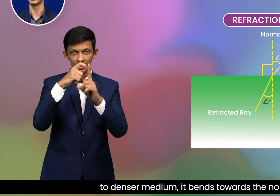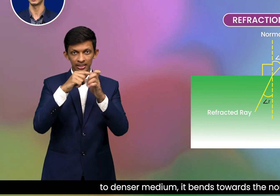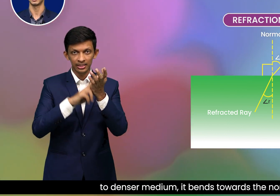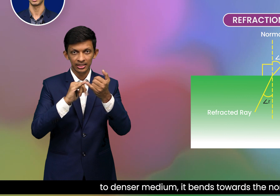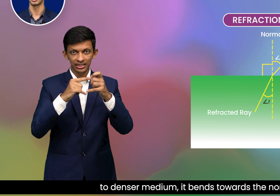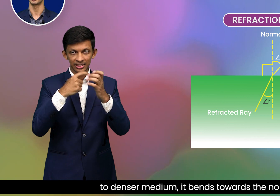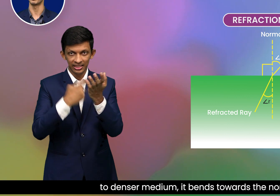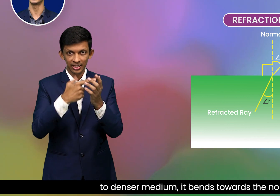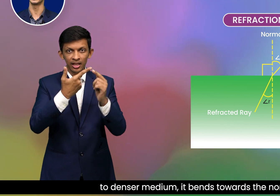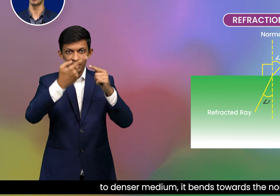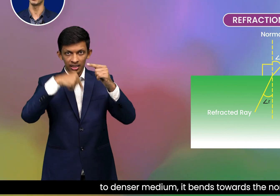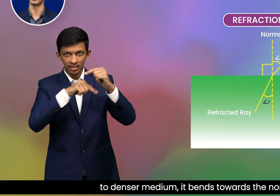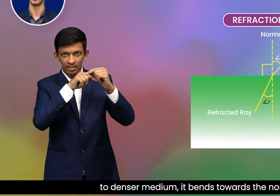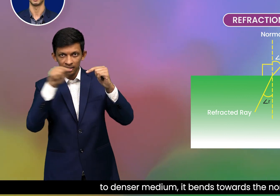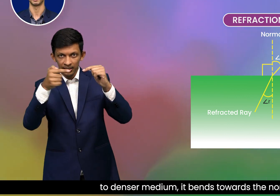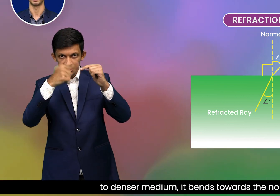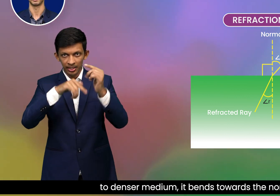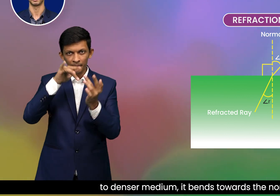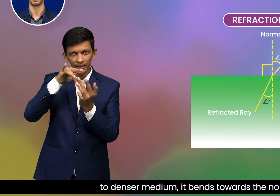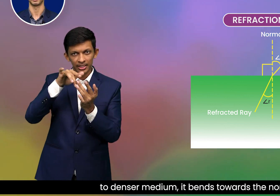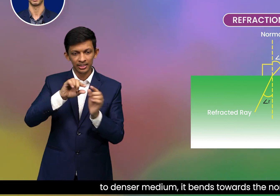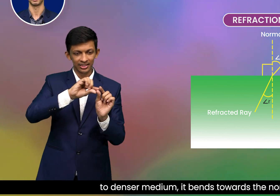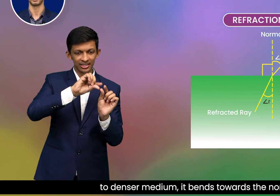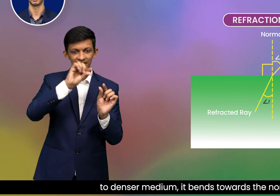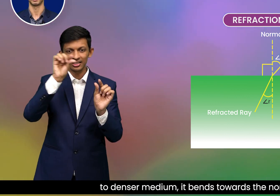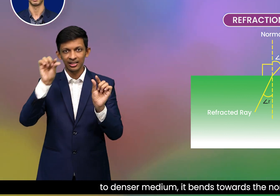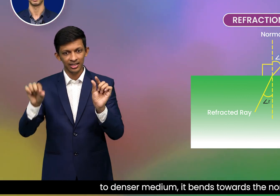it bends towards the normal.